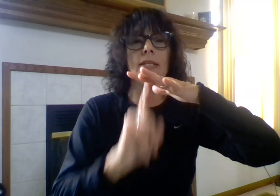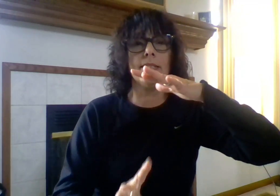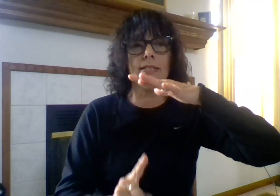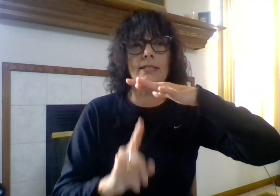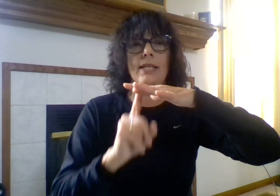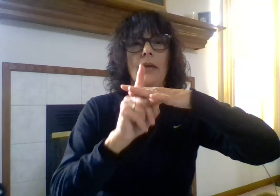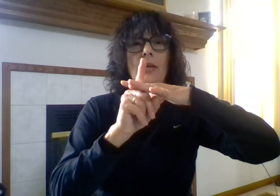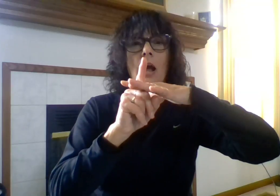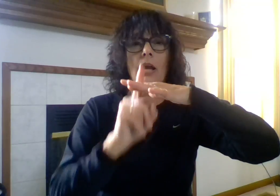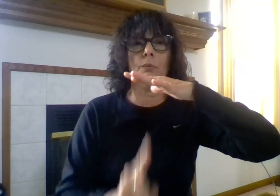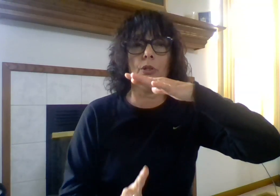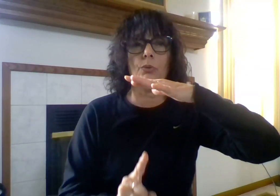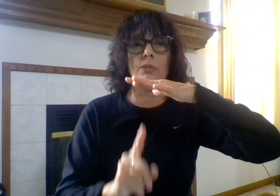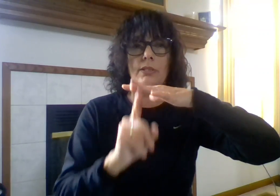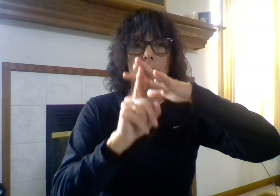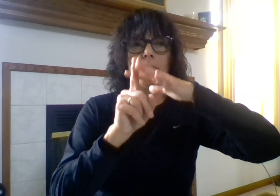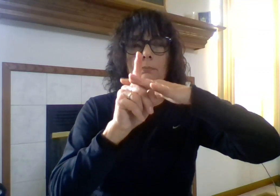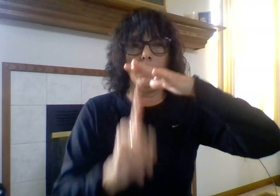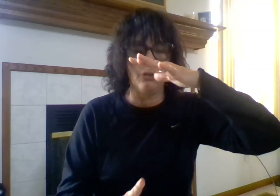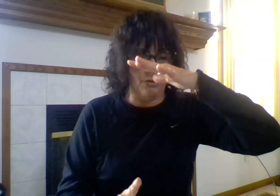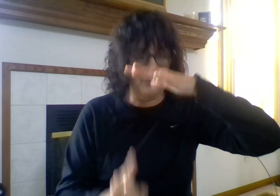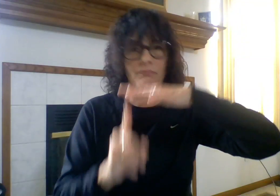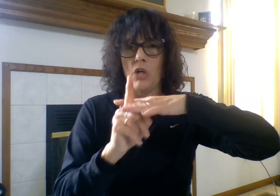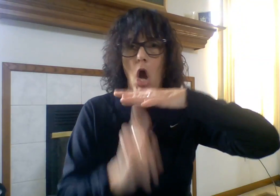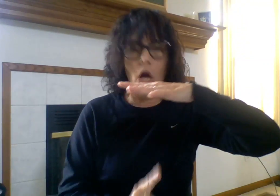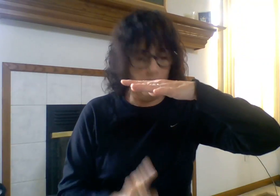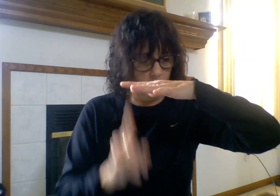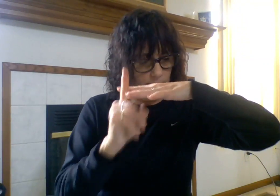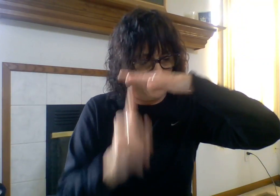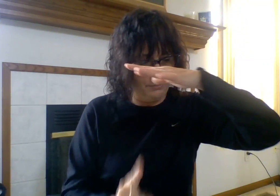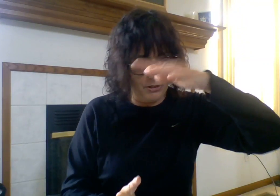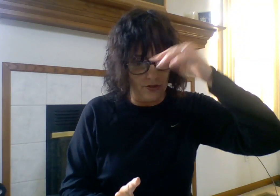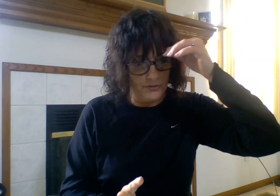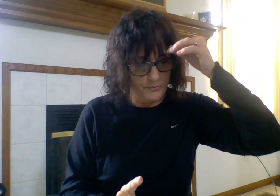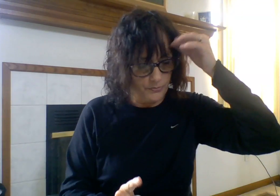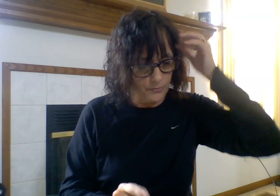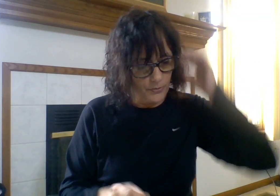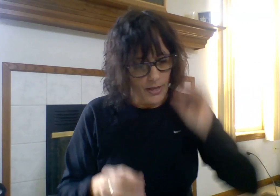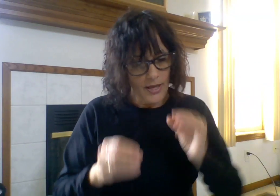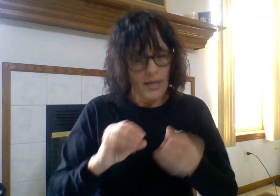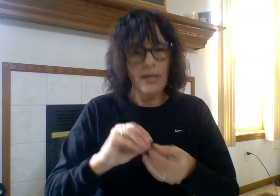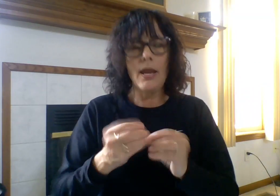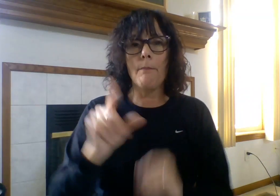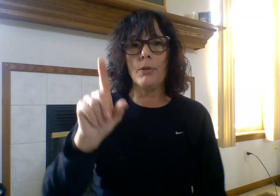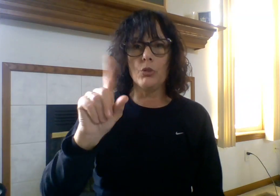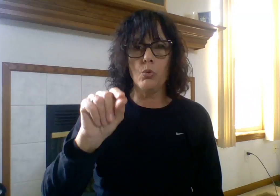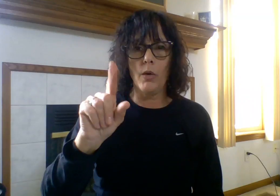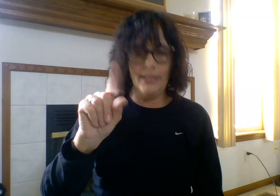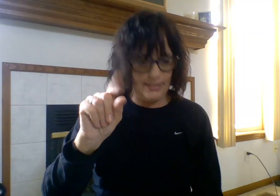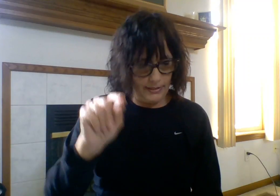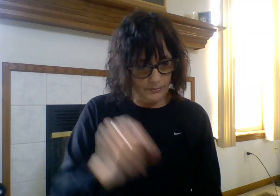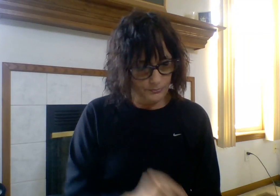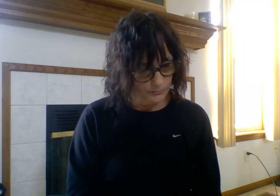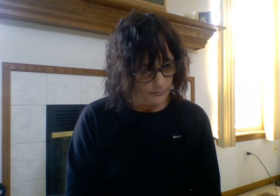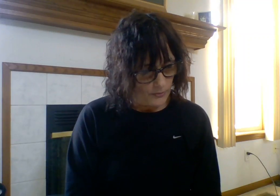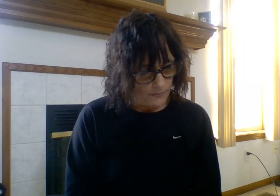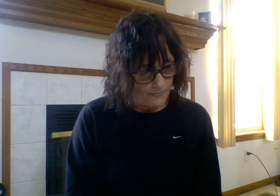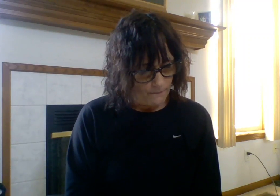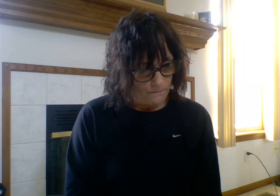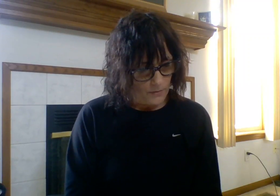this is a sign that I would use, disappeared, gone, disappeared. Number 20.